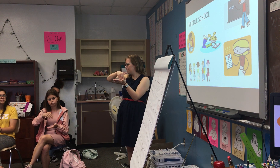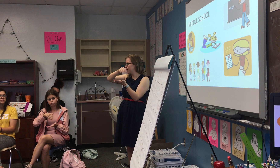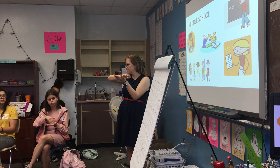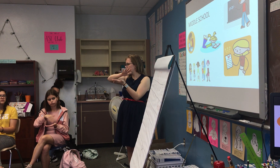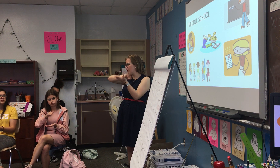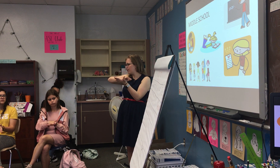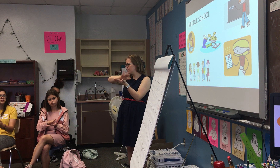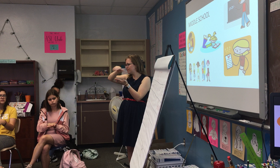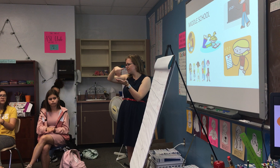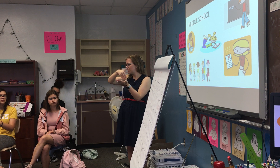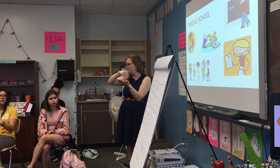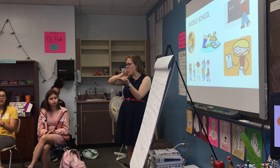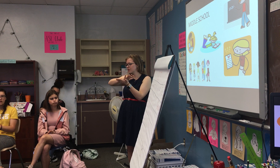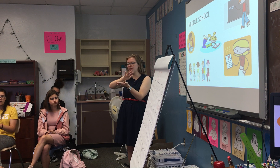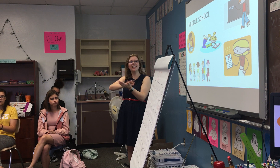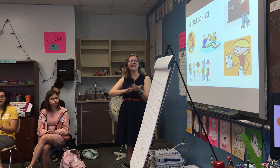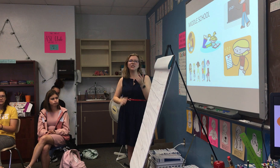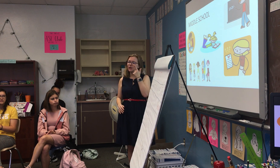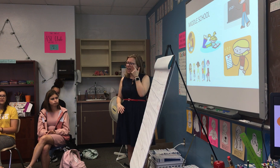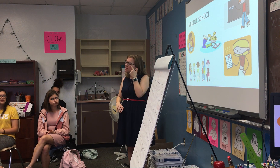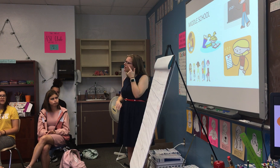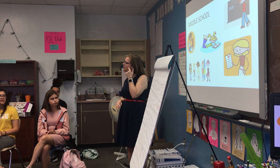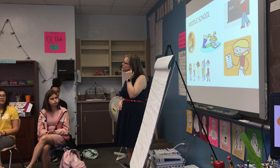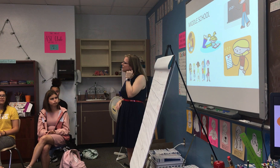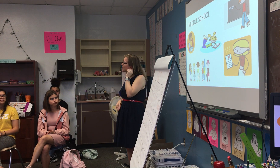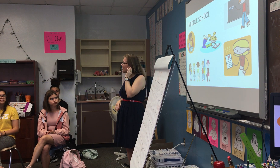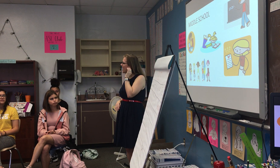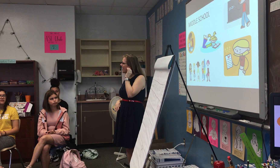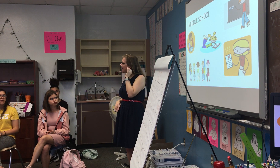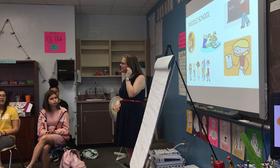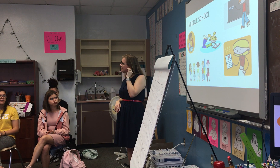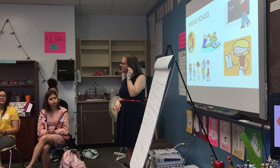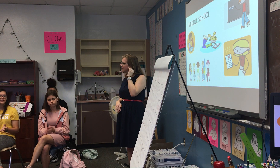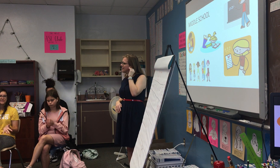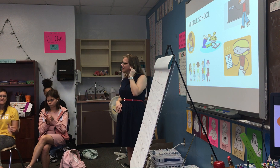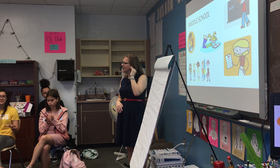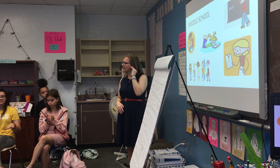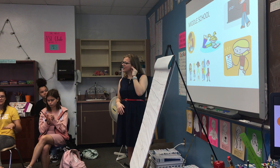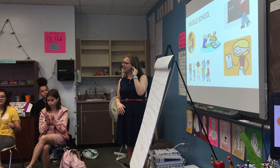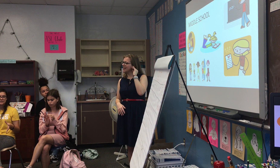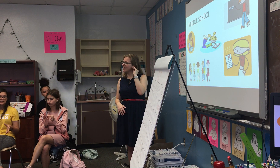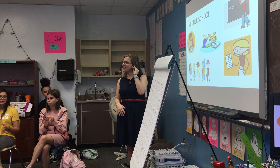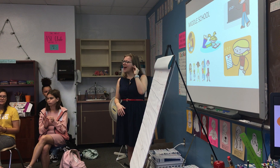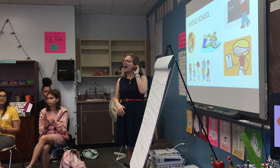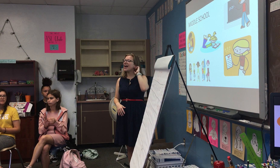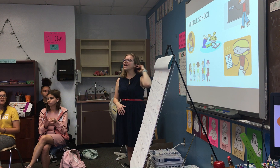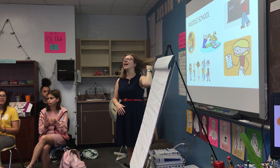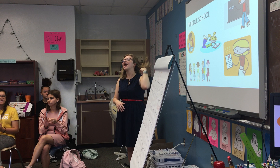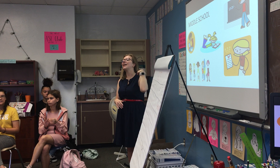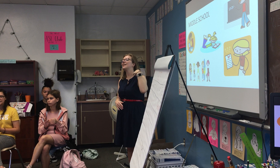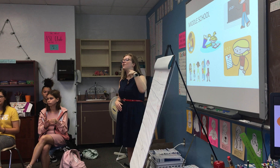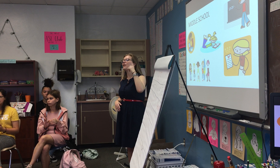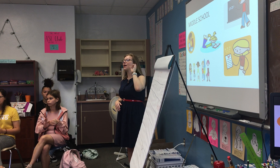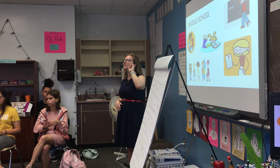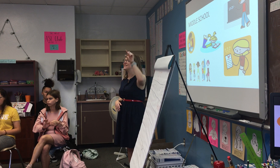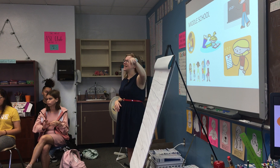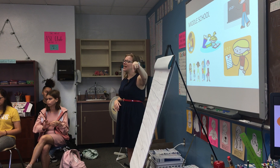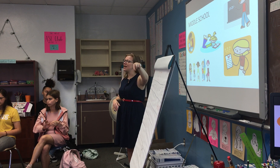Middle school. Middle school. Did you like middle school or not? Really? I hated it when I was in it, but